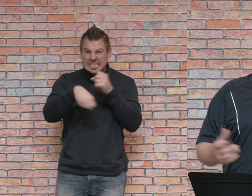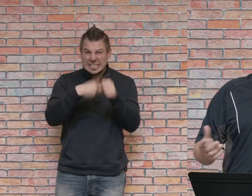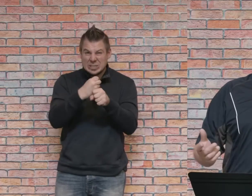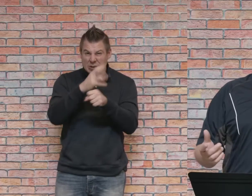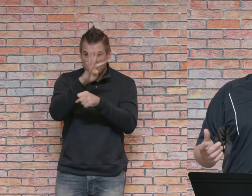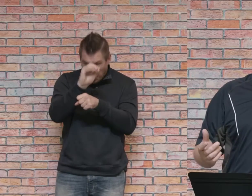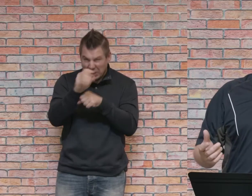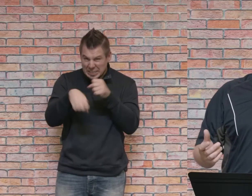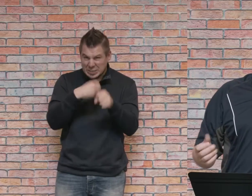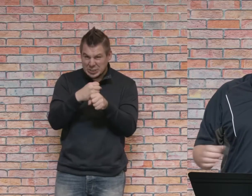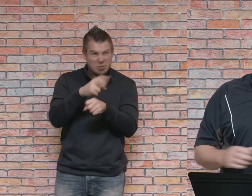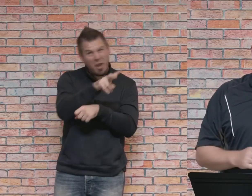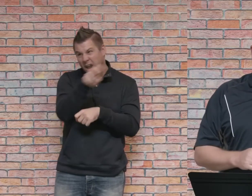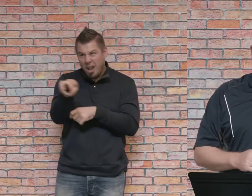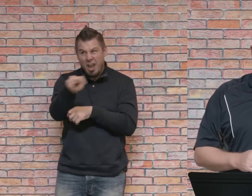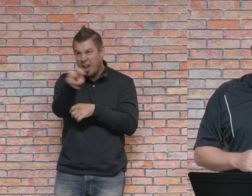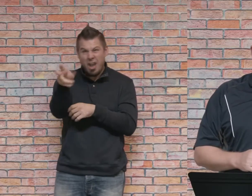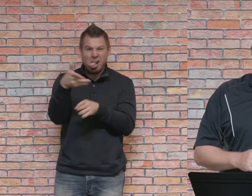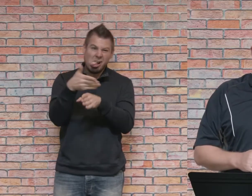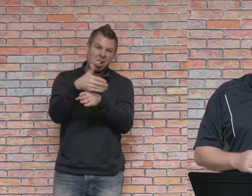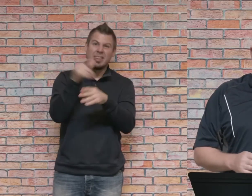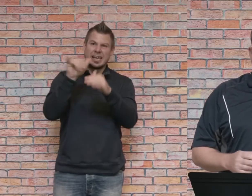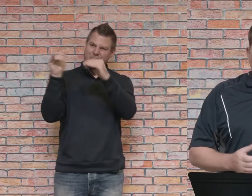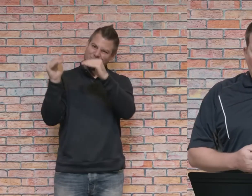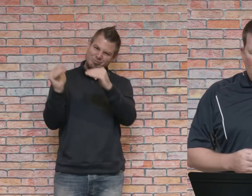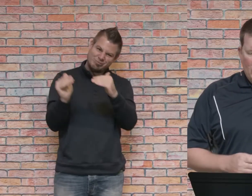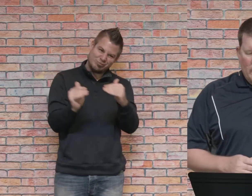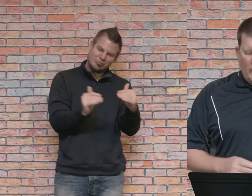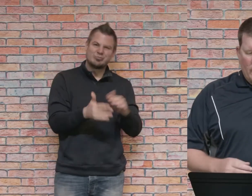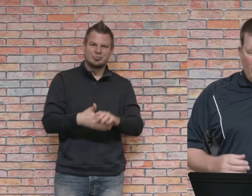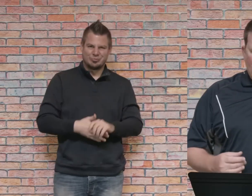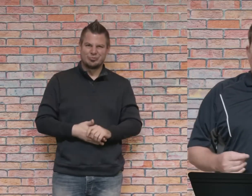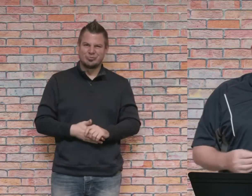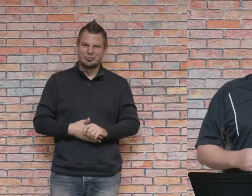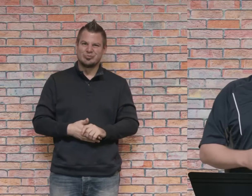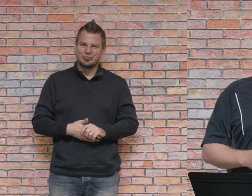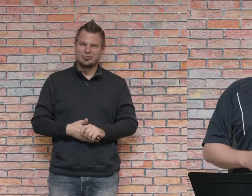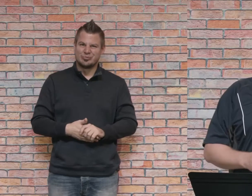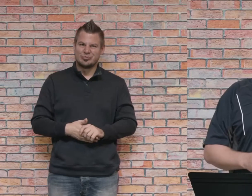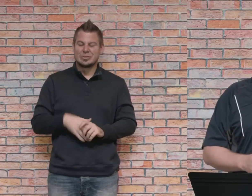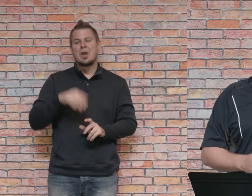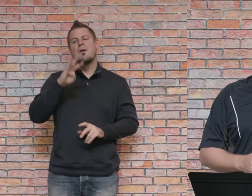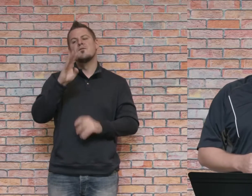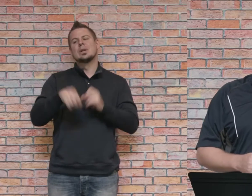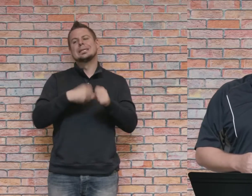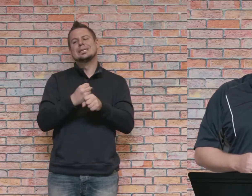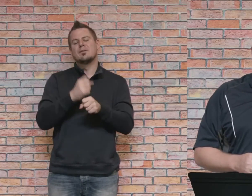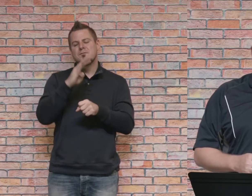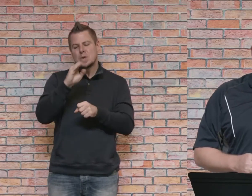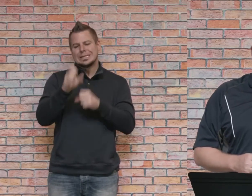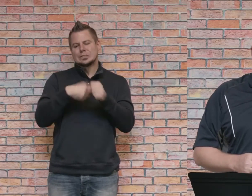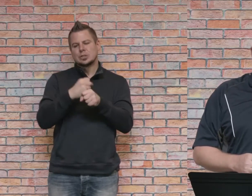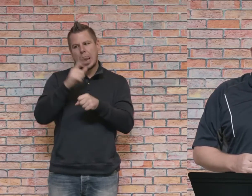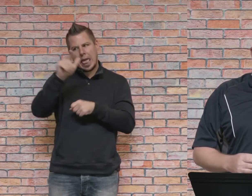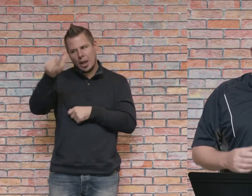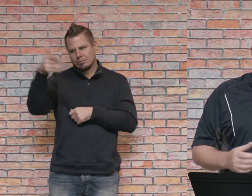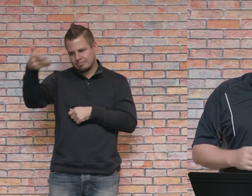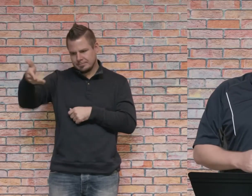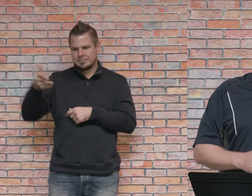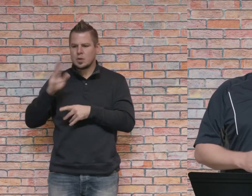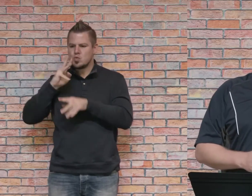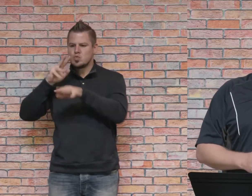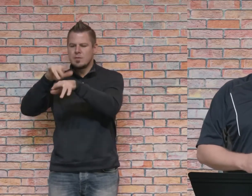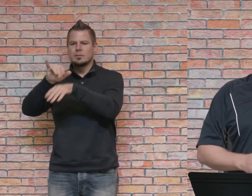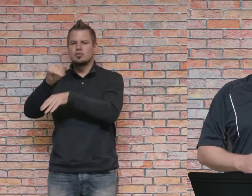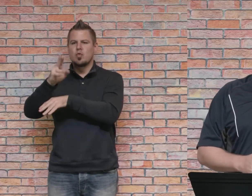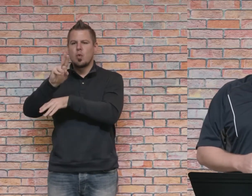around, drifting, basically. Finally, 40 years later, they stand at the banks of the Jordan River with the promised